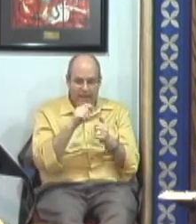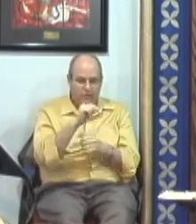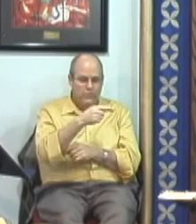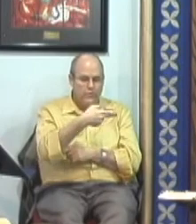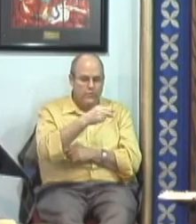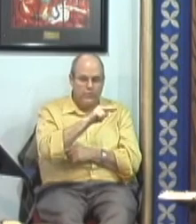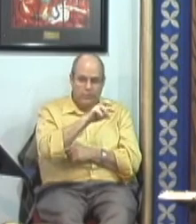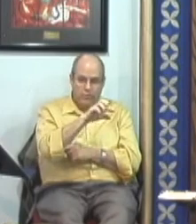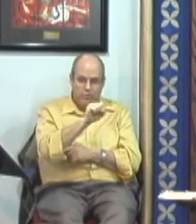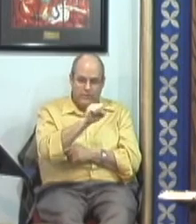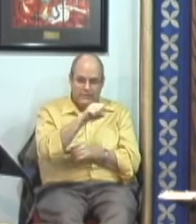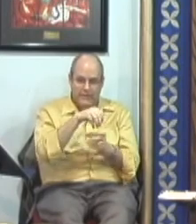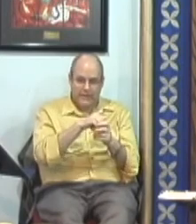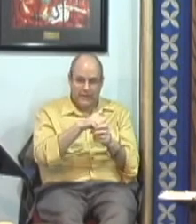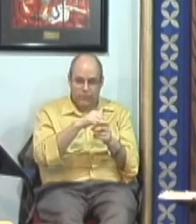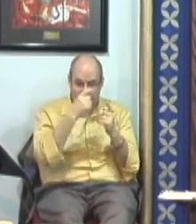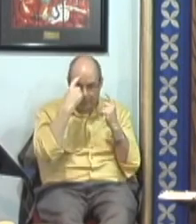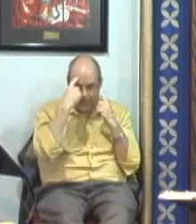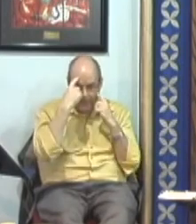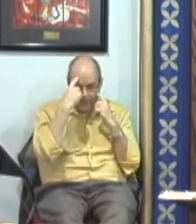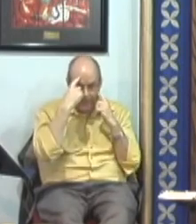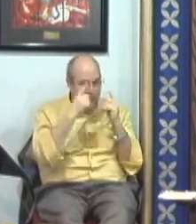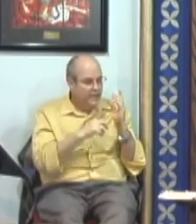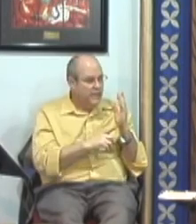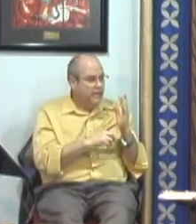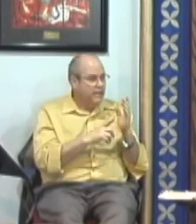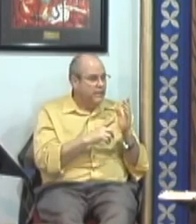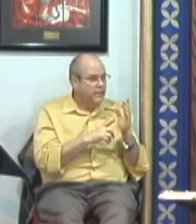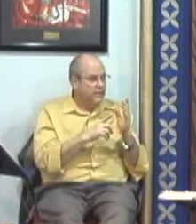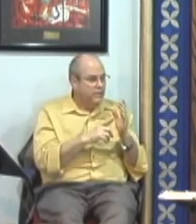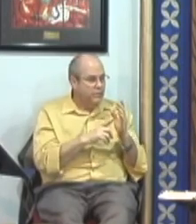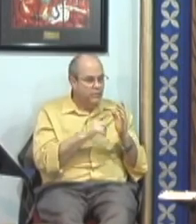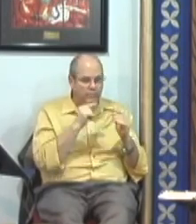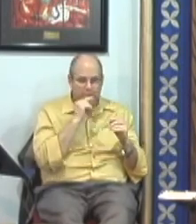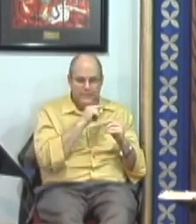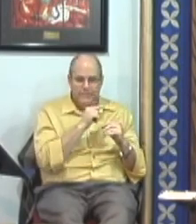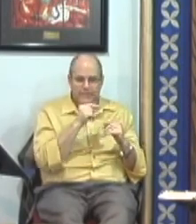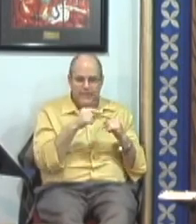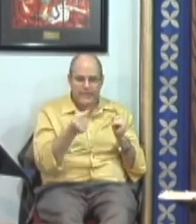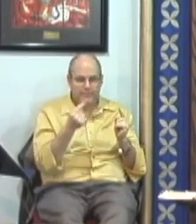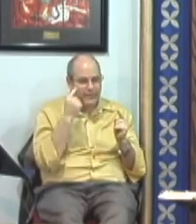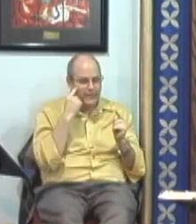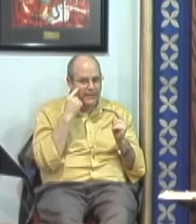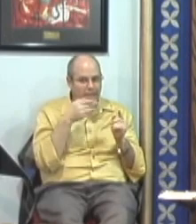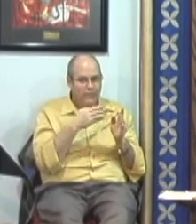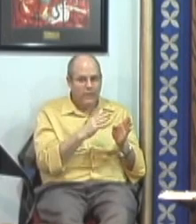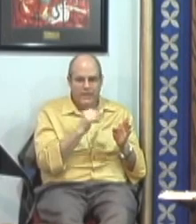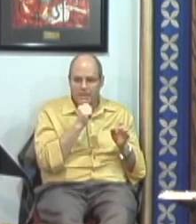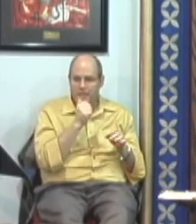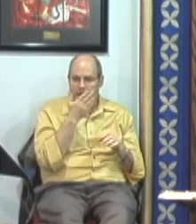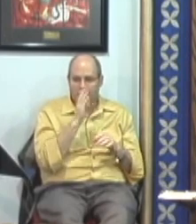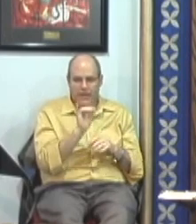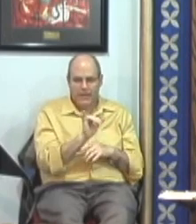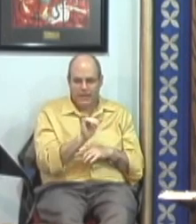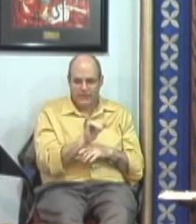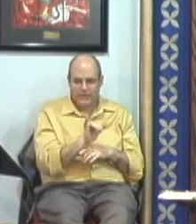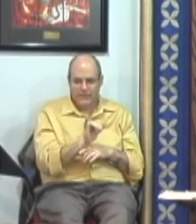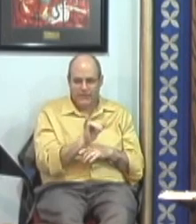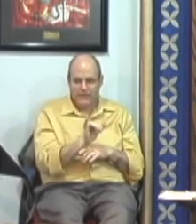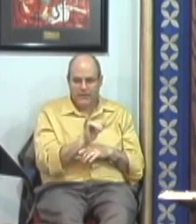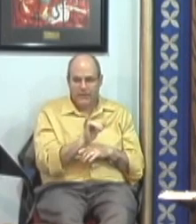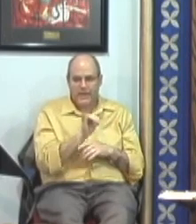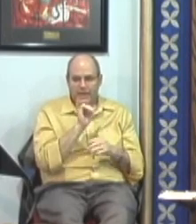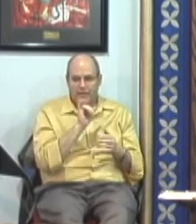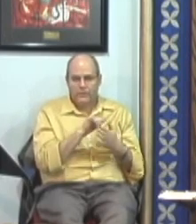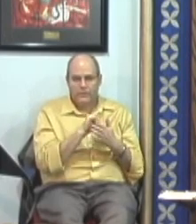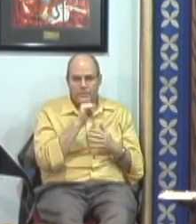brain? Well, they develop when we choose, or we're deceived by the enemy, into thinking in ways that are not godly. And